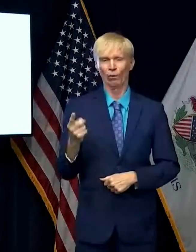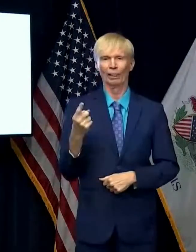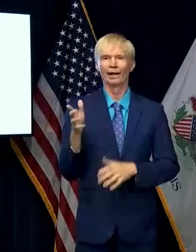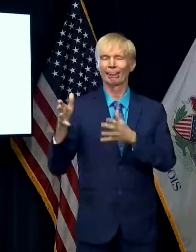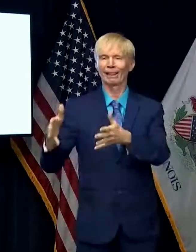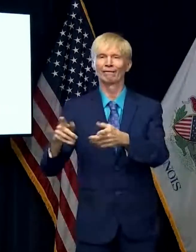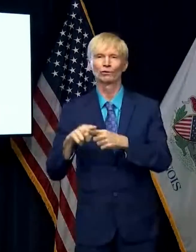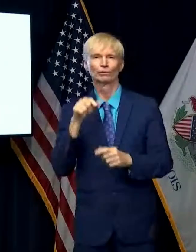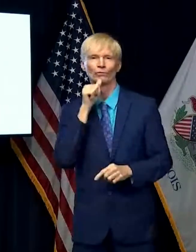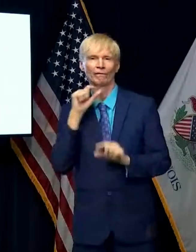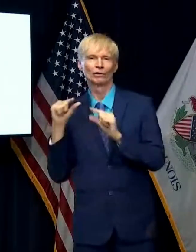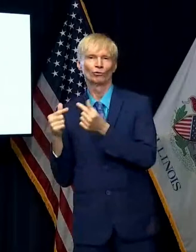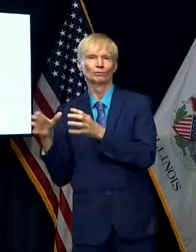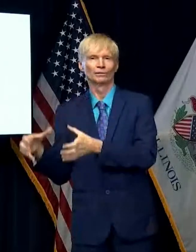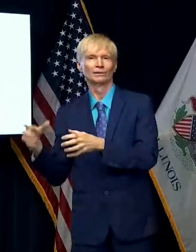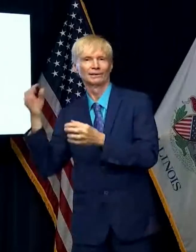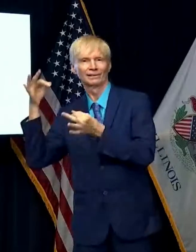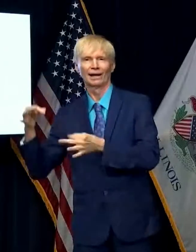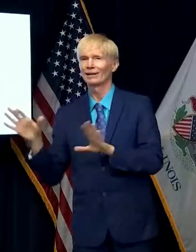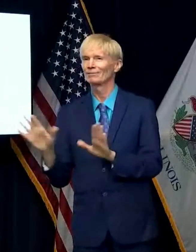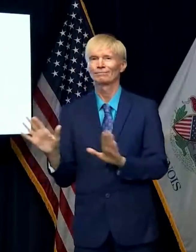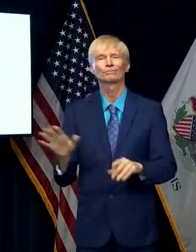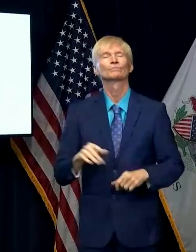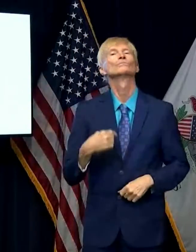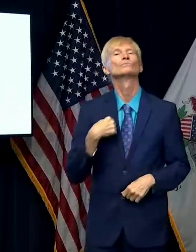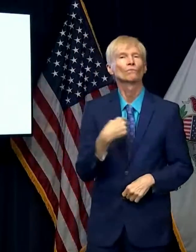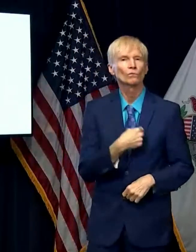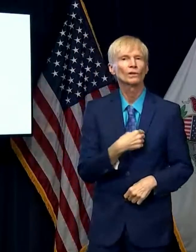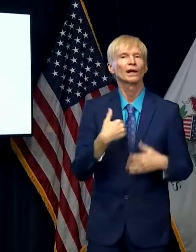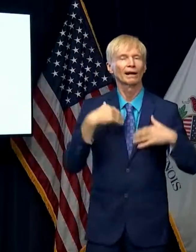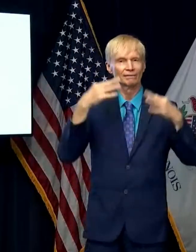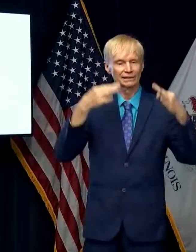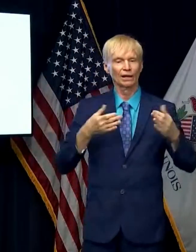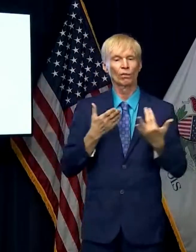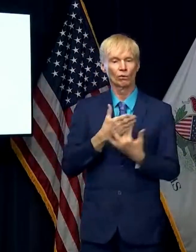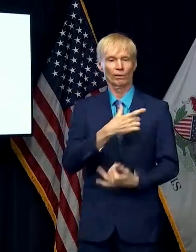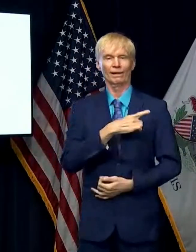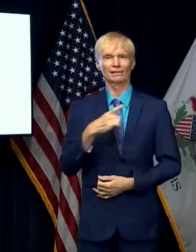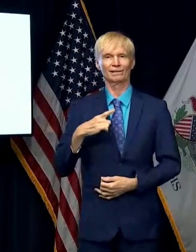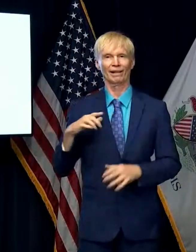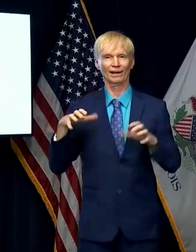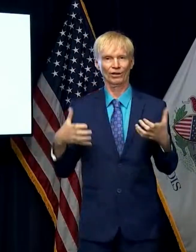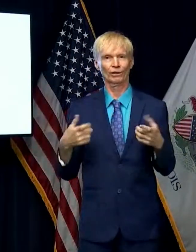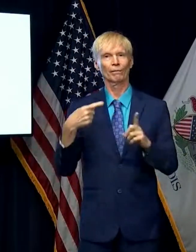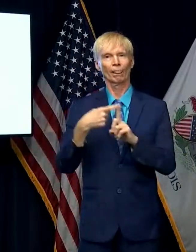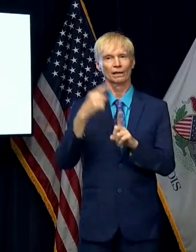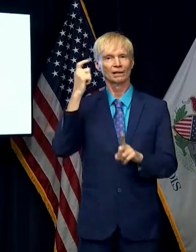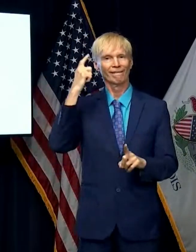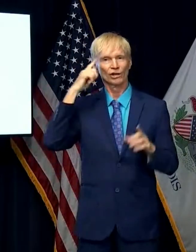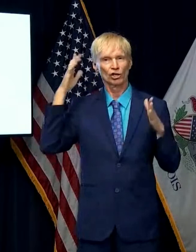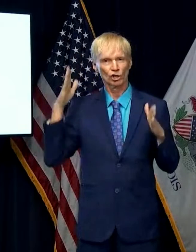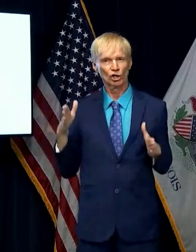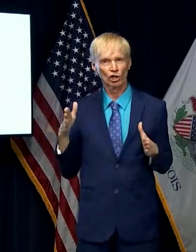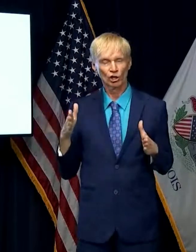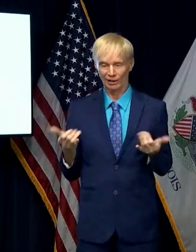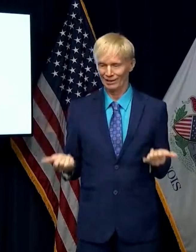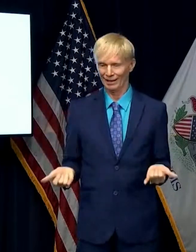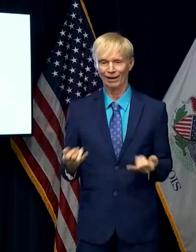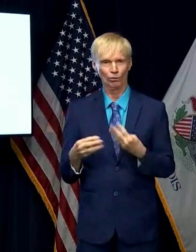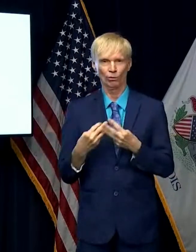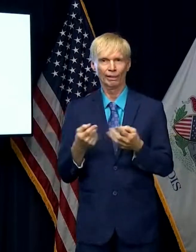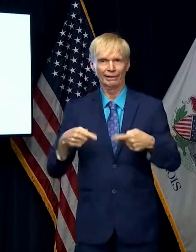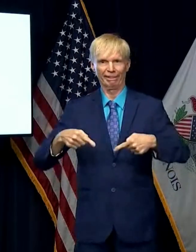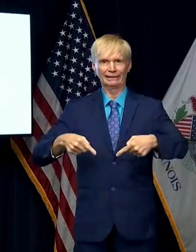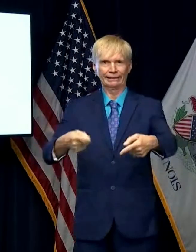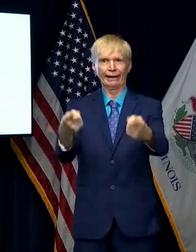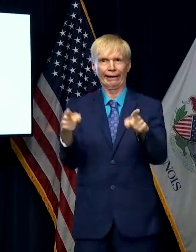that's left to interest groups to decide. This is a decision that gets made by the legislature and by the governor. And here we are.